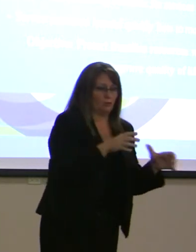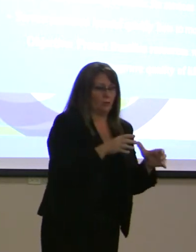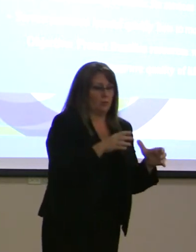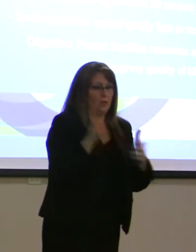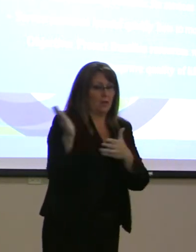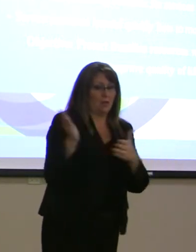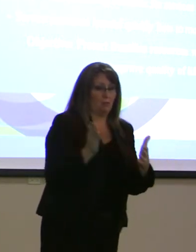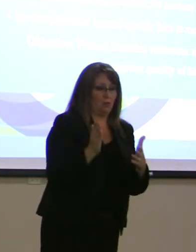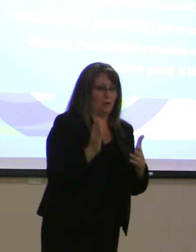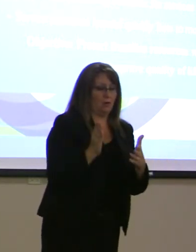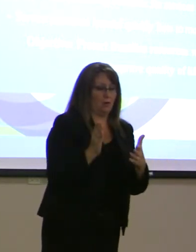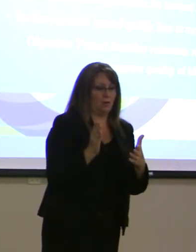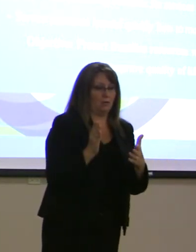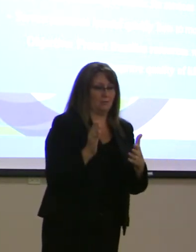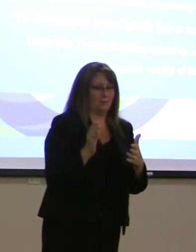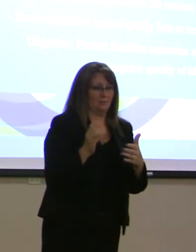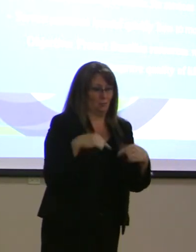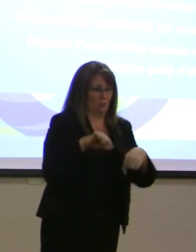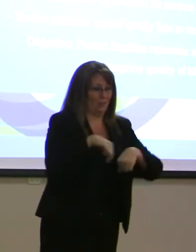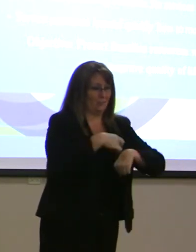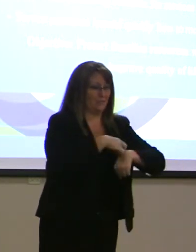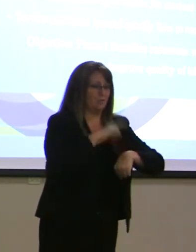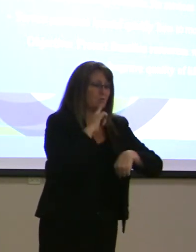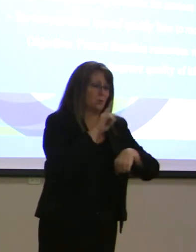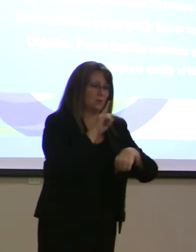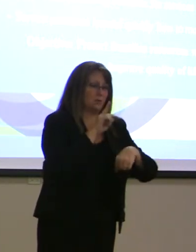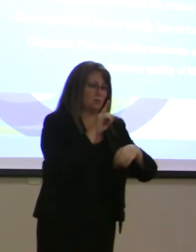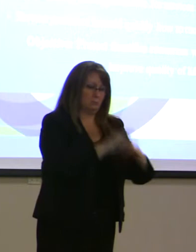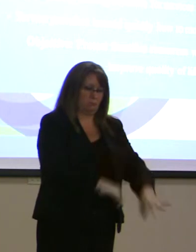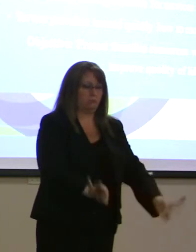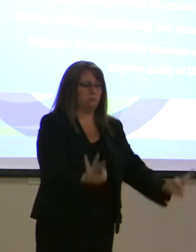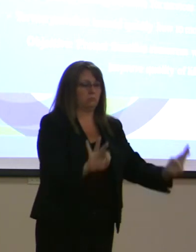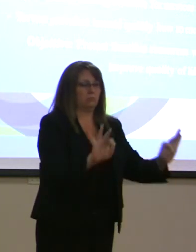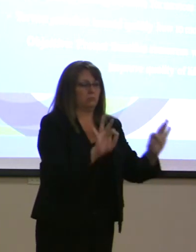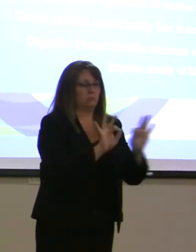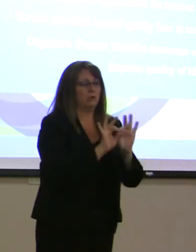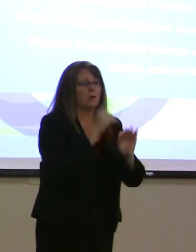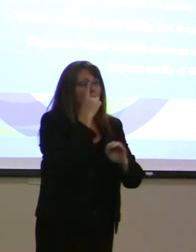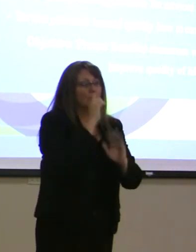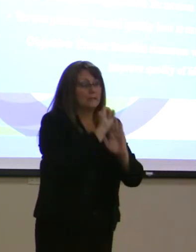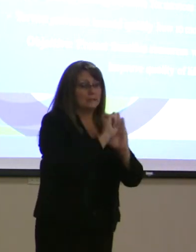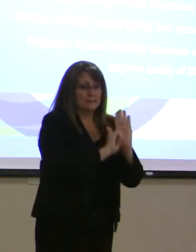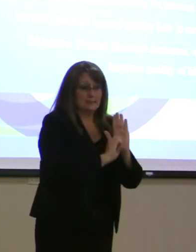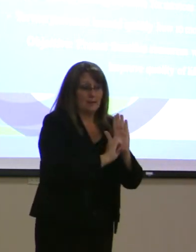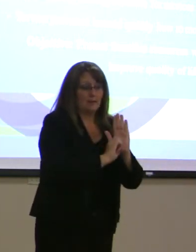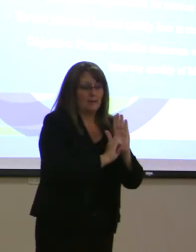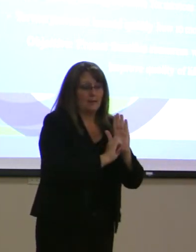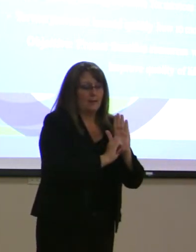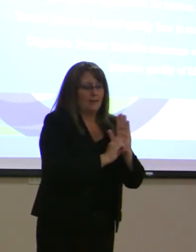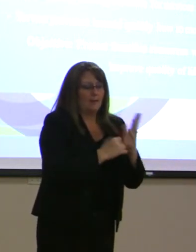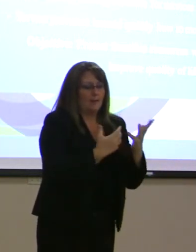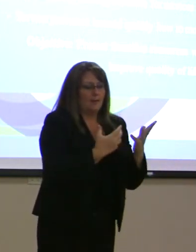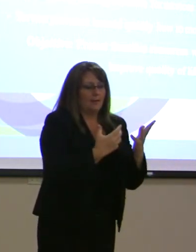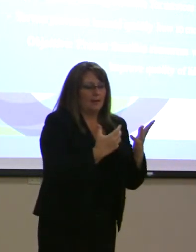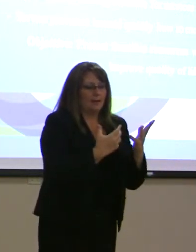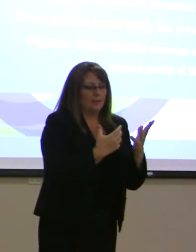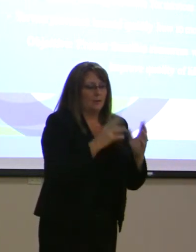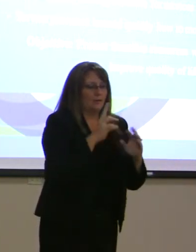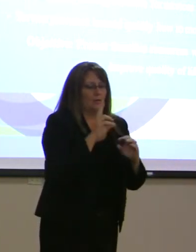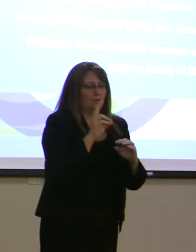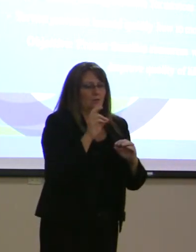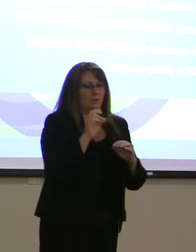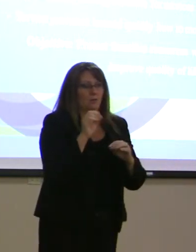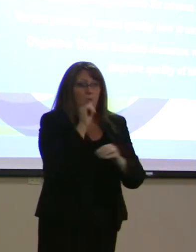to the country in a time like this is very significant, because the state can't, nor the private